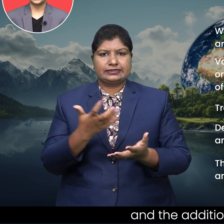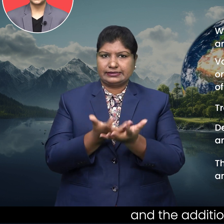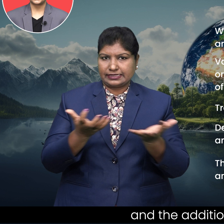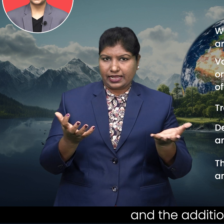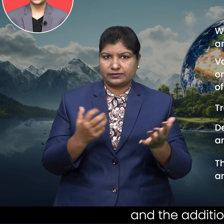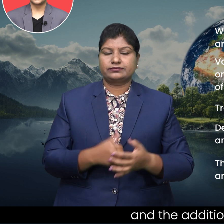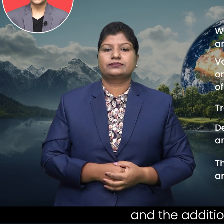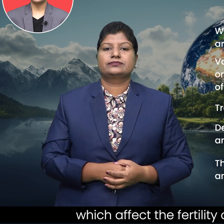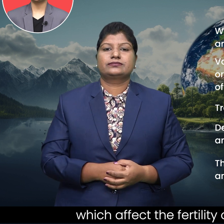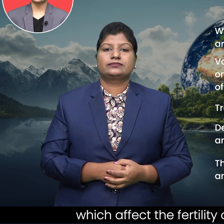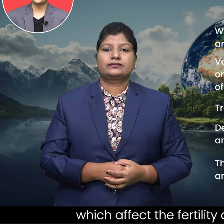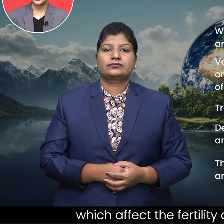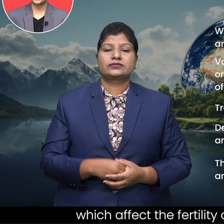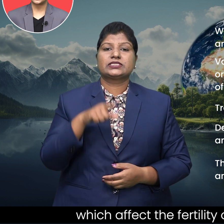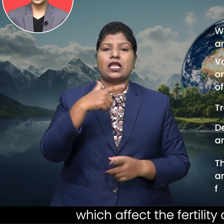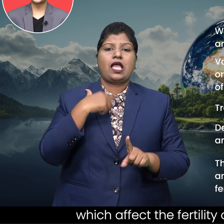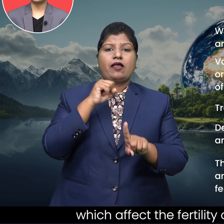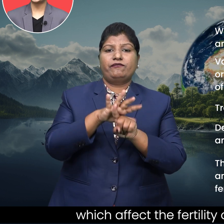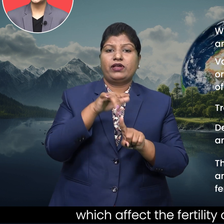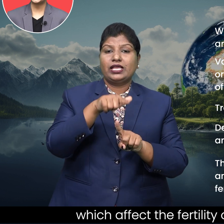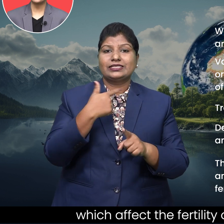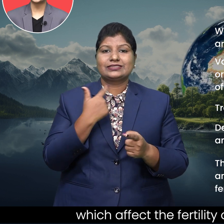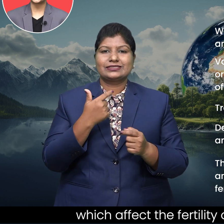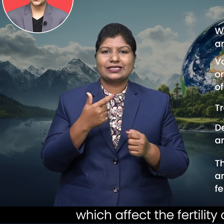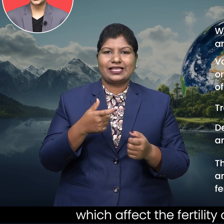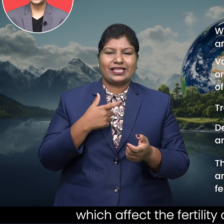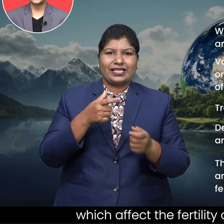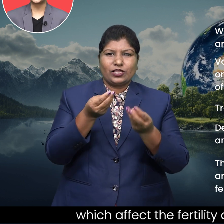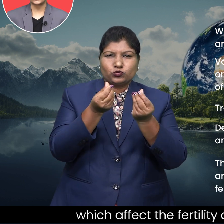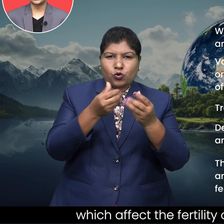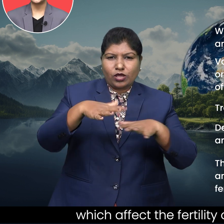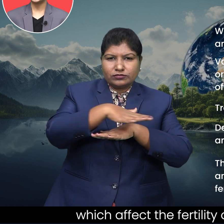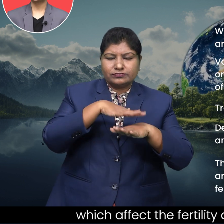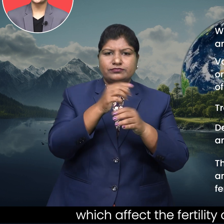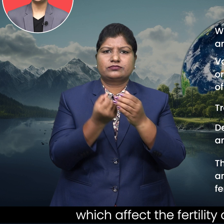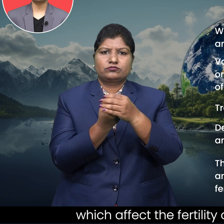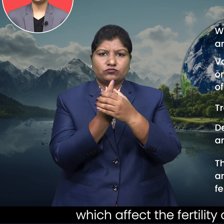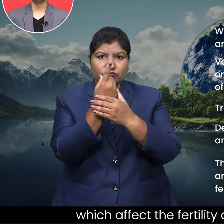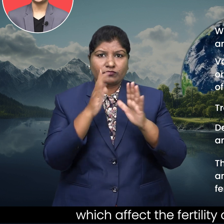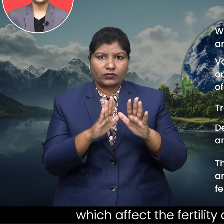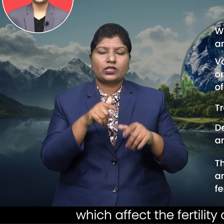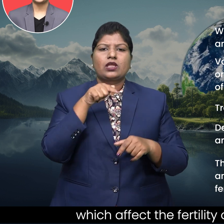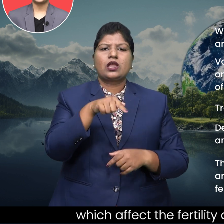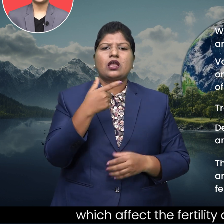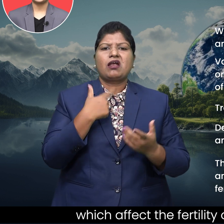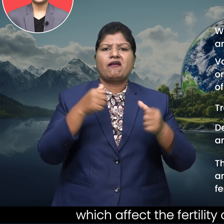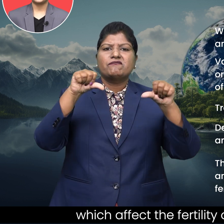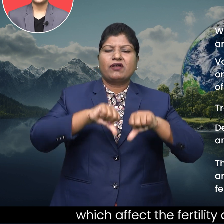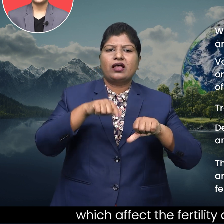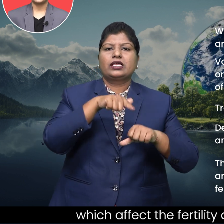substances which affect the fertility of the soil is called soil pollution.